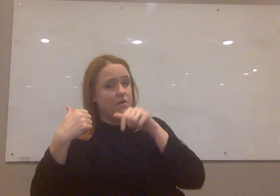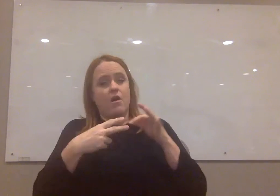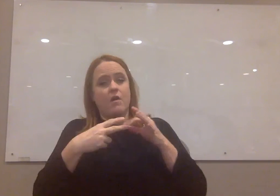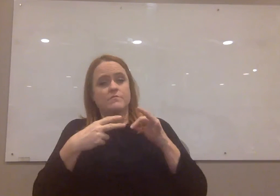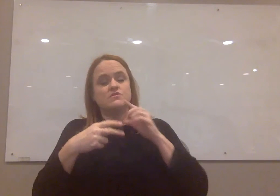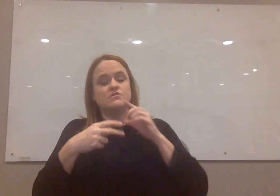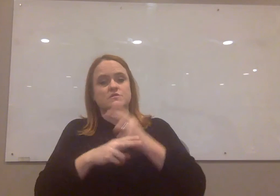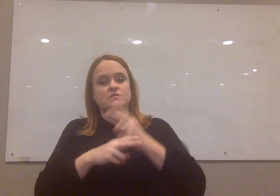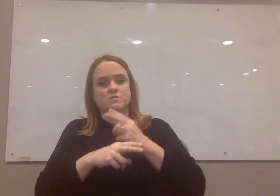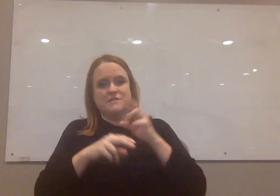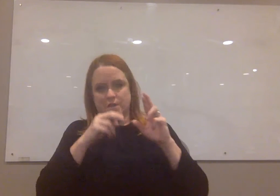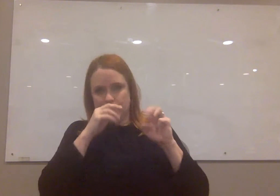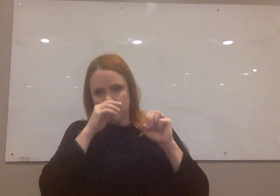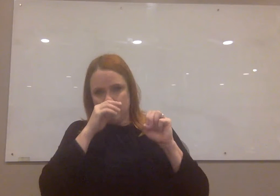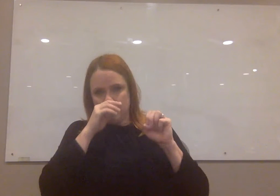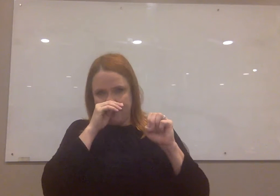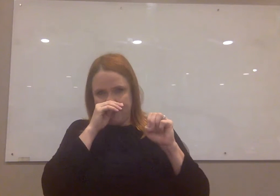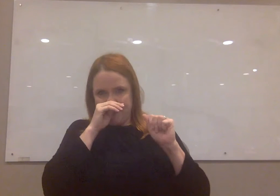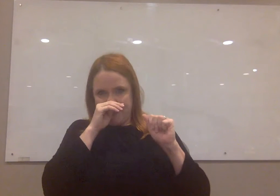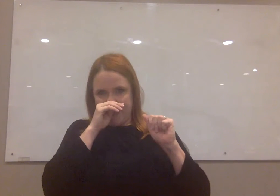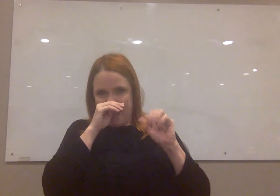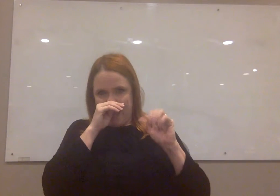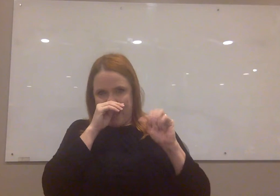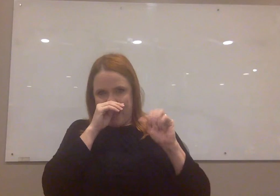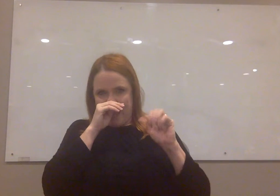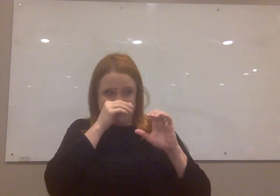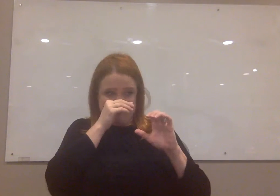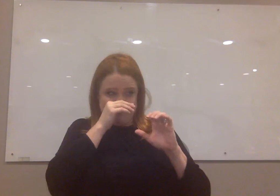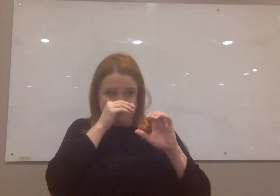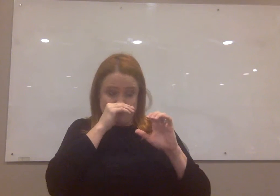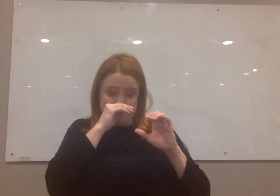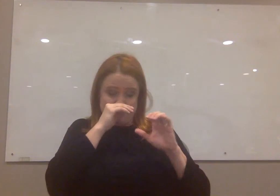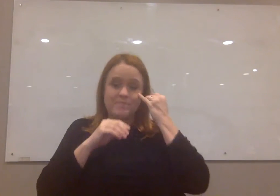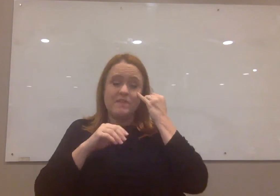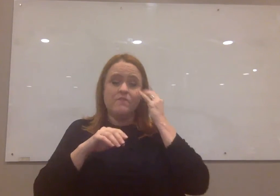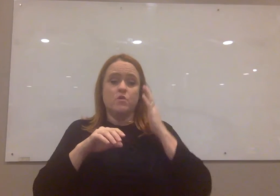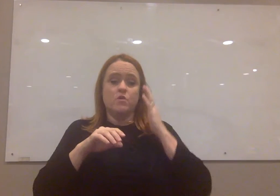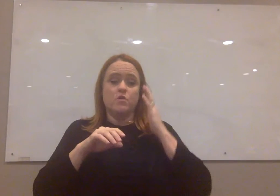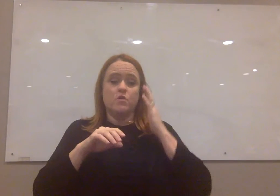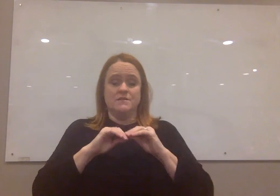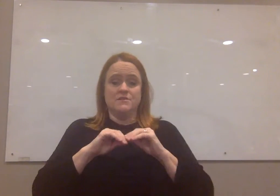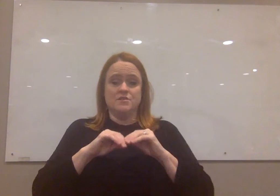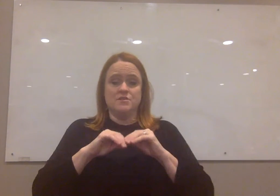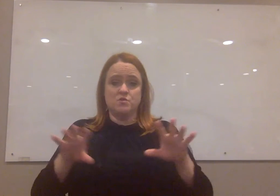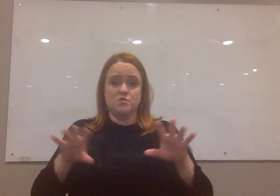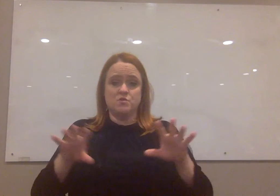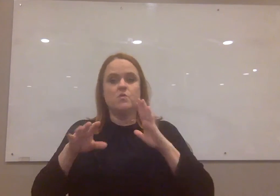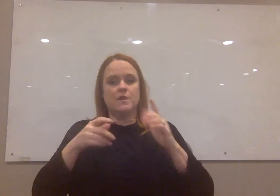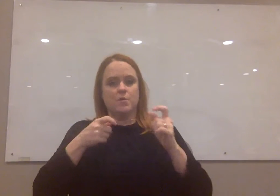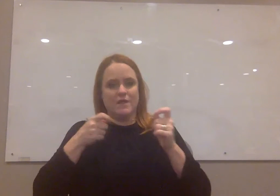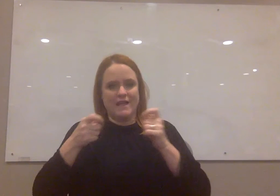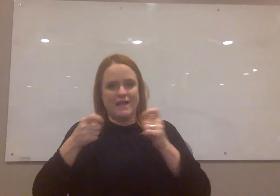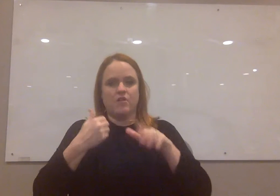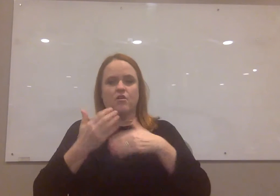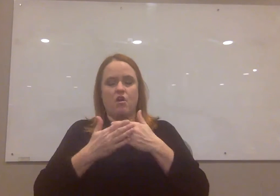Which React does have the benefit of, if you are actually going to go distributed, it'll handle all the CRDT stuff for you